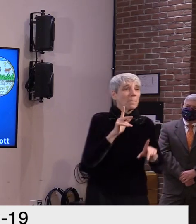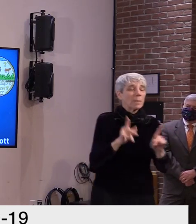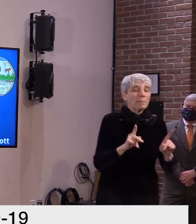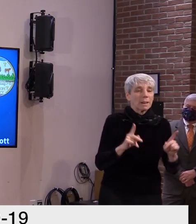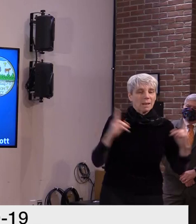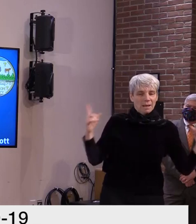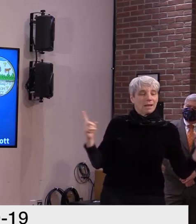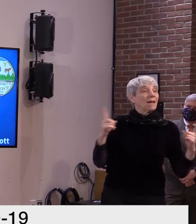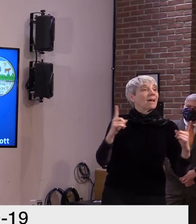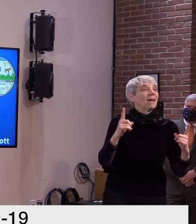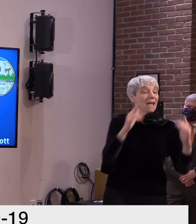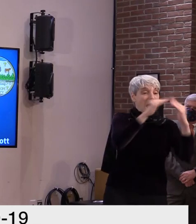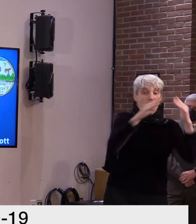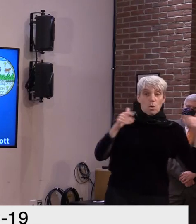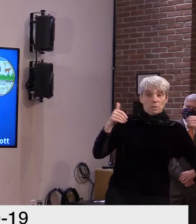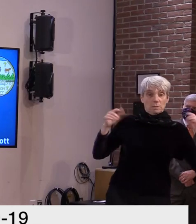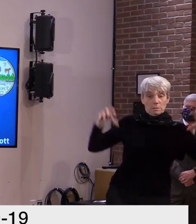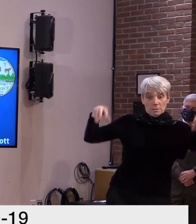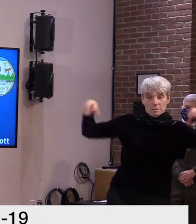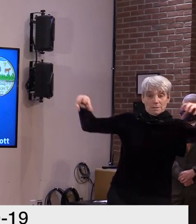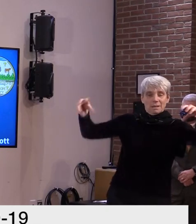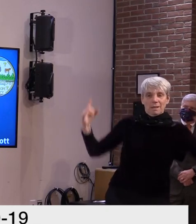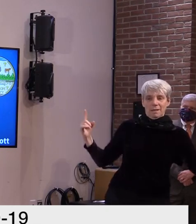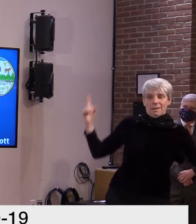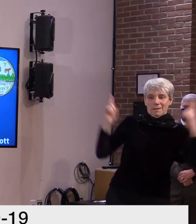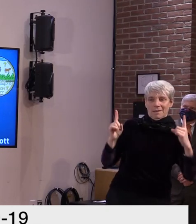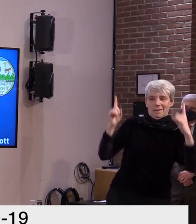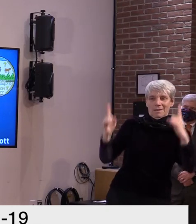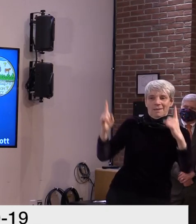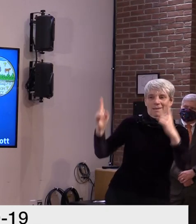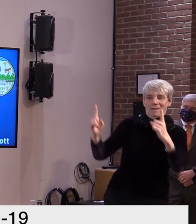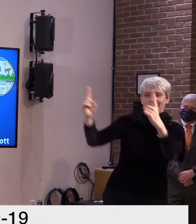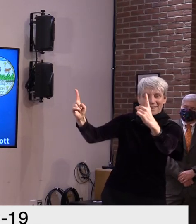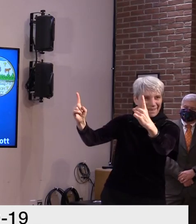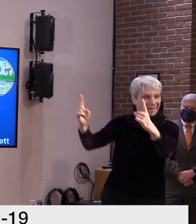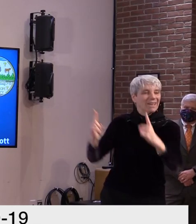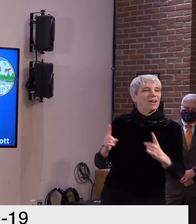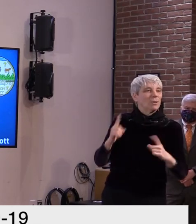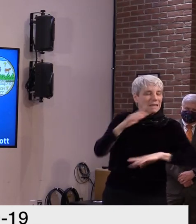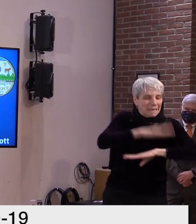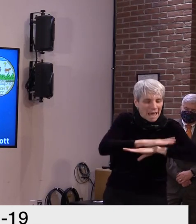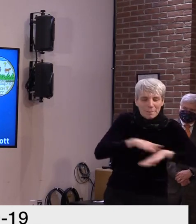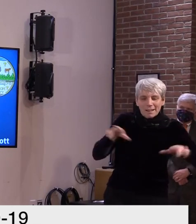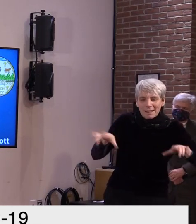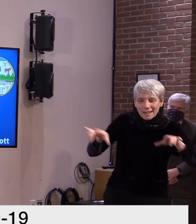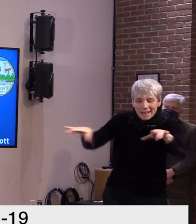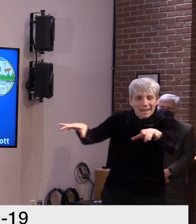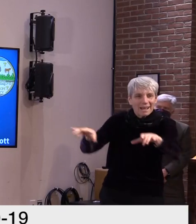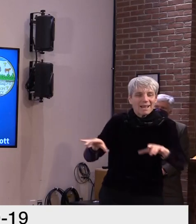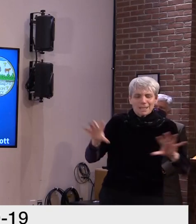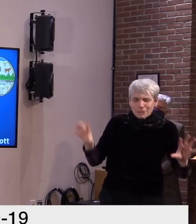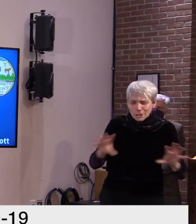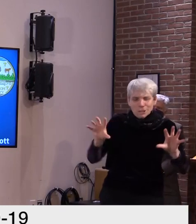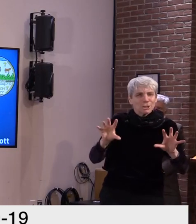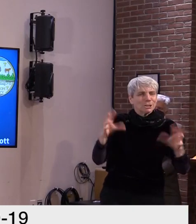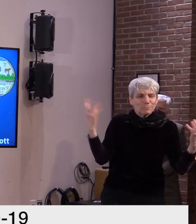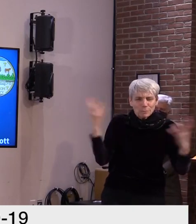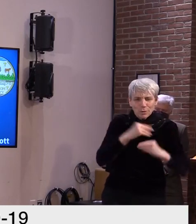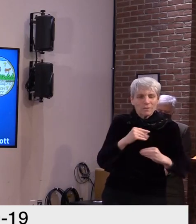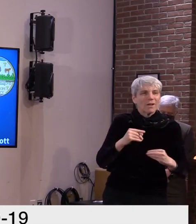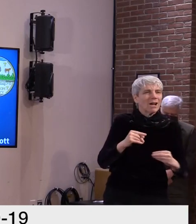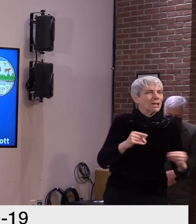driveways, physically distanced across tables and decorations, but very socially